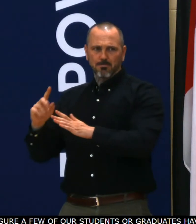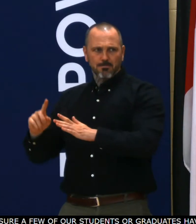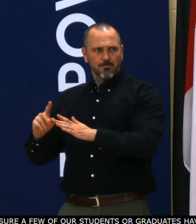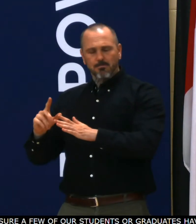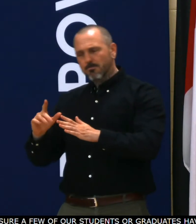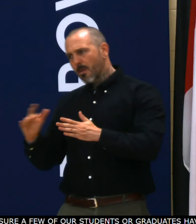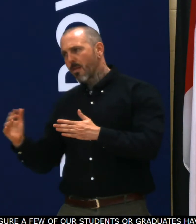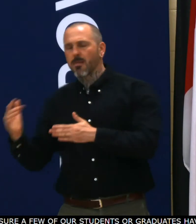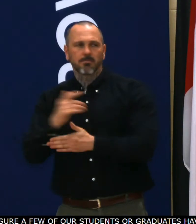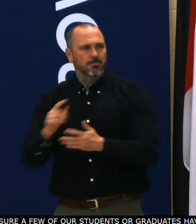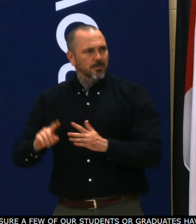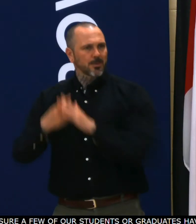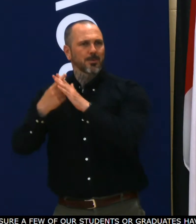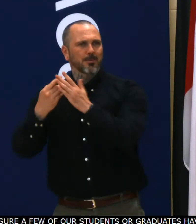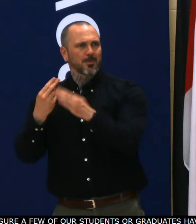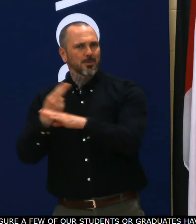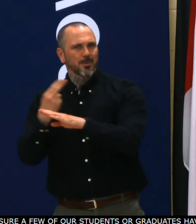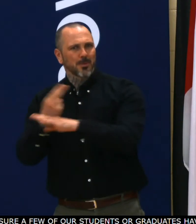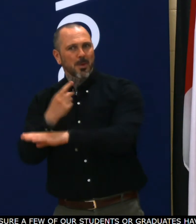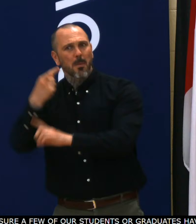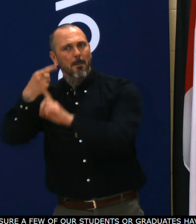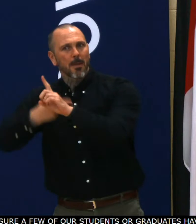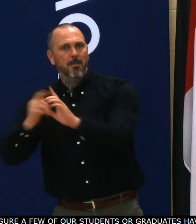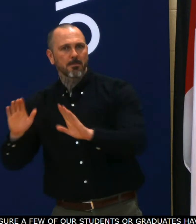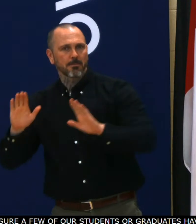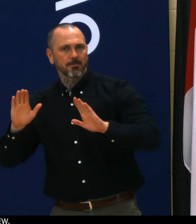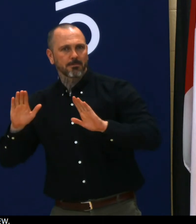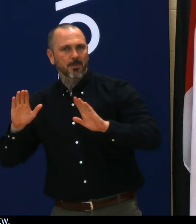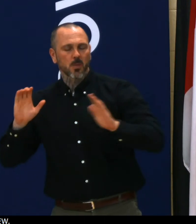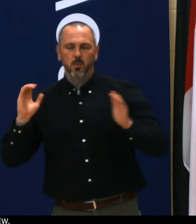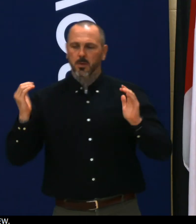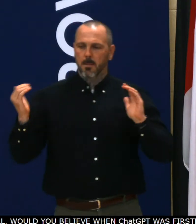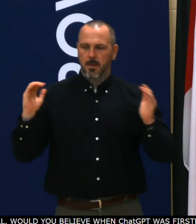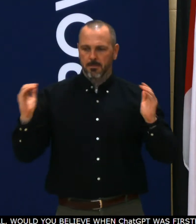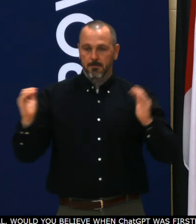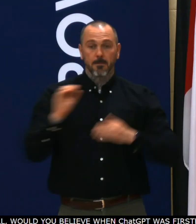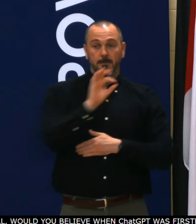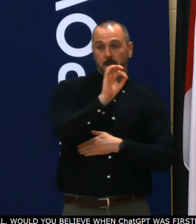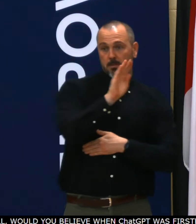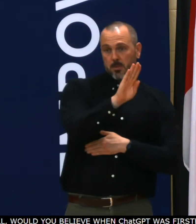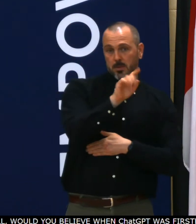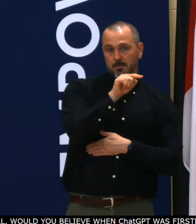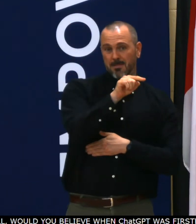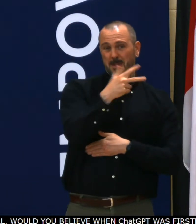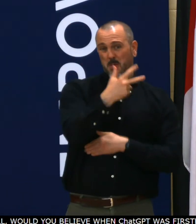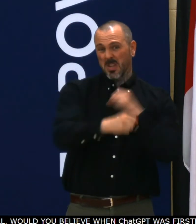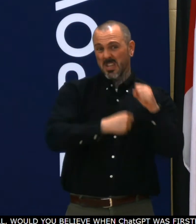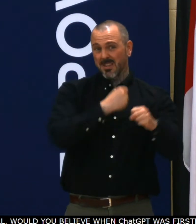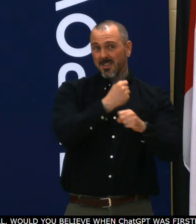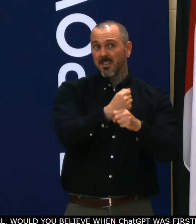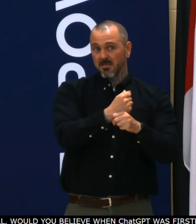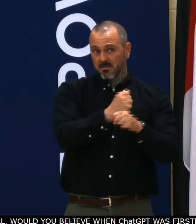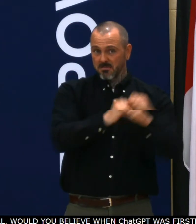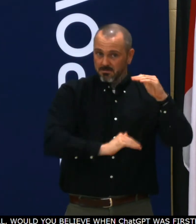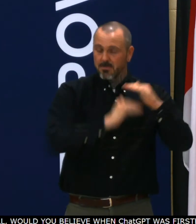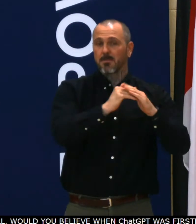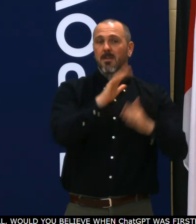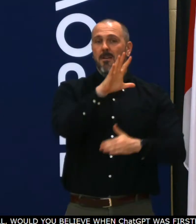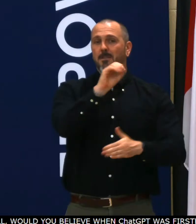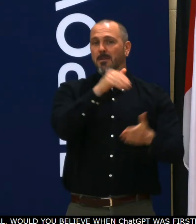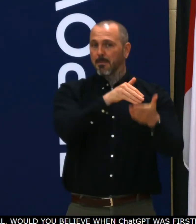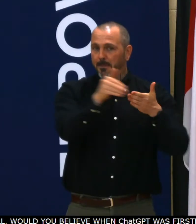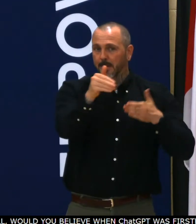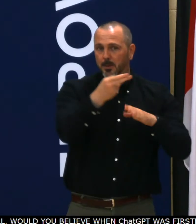month? And by comparison, to reach 50 million users, it took Facebook 3 years, the cell